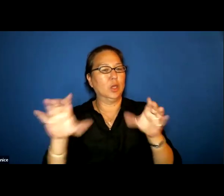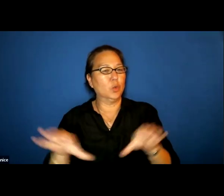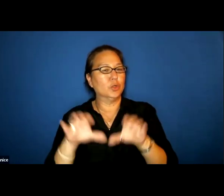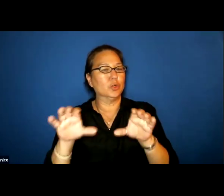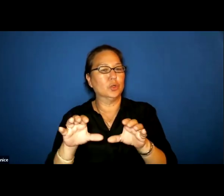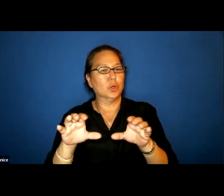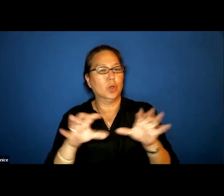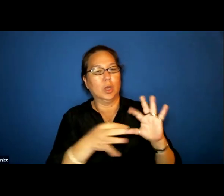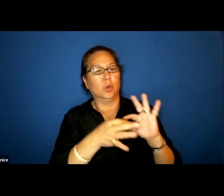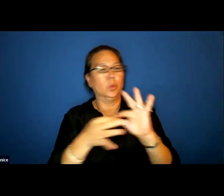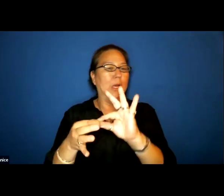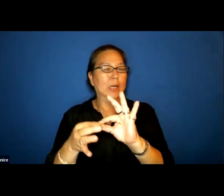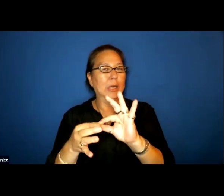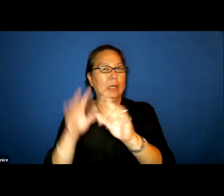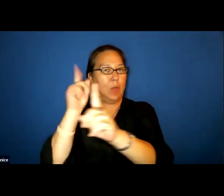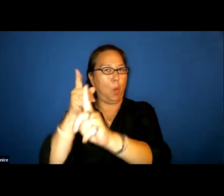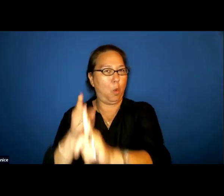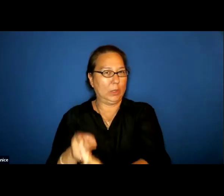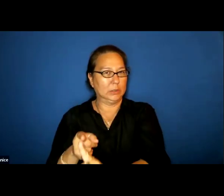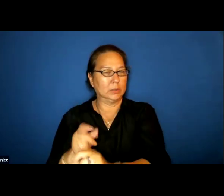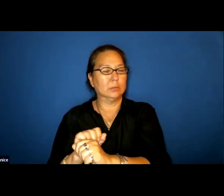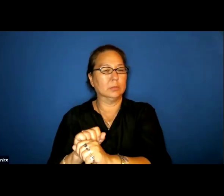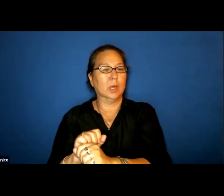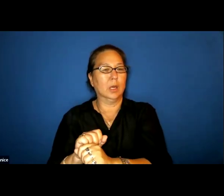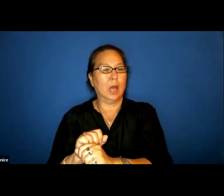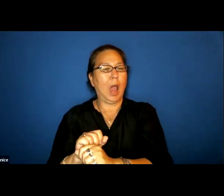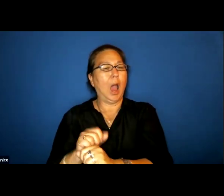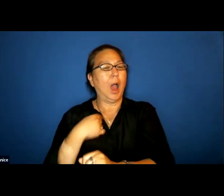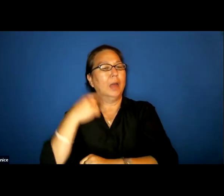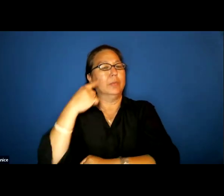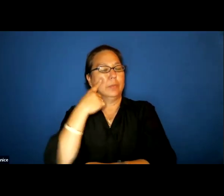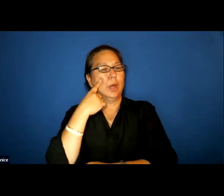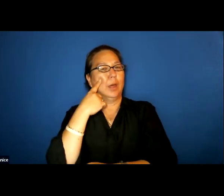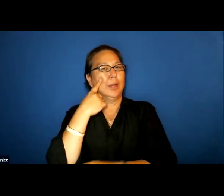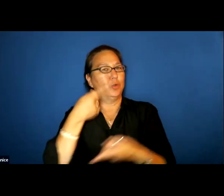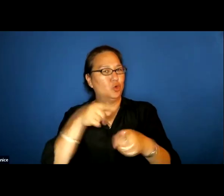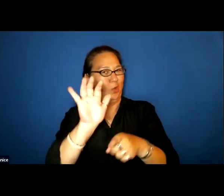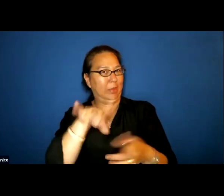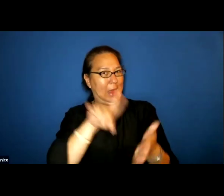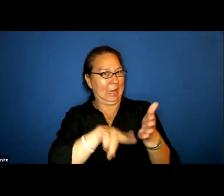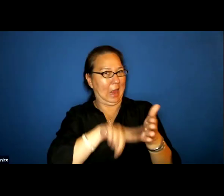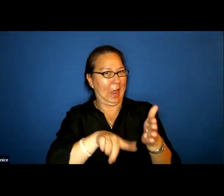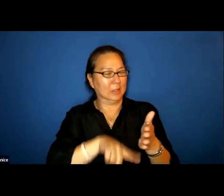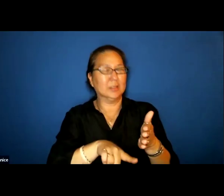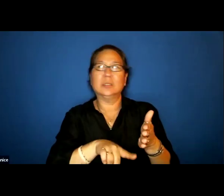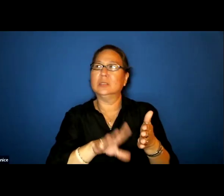I could have sworn that within that analysis, it was found that it didn't really have that much of